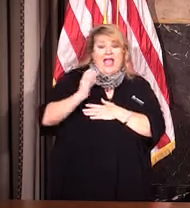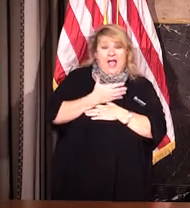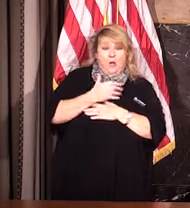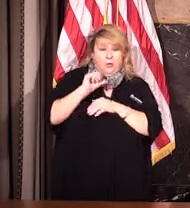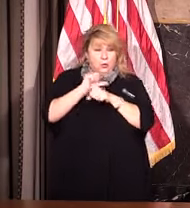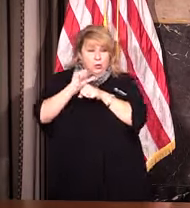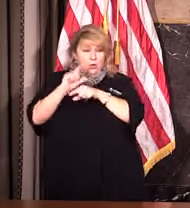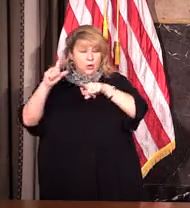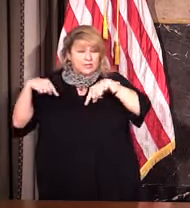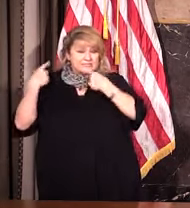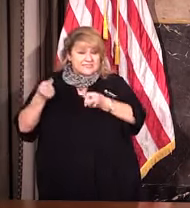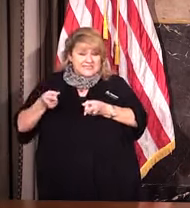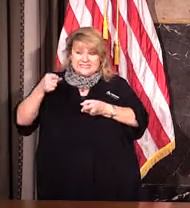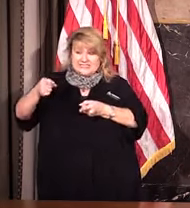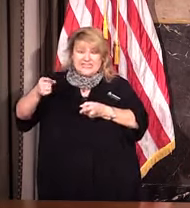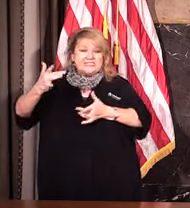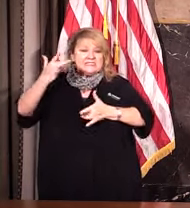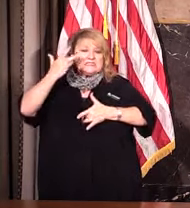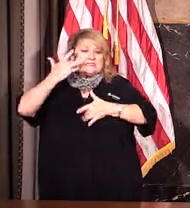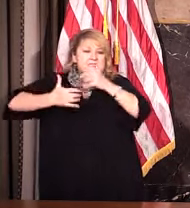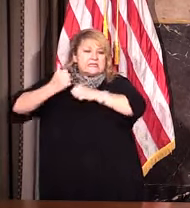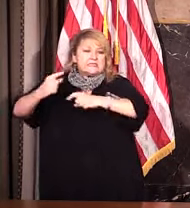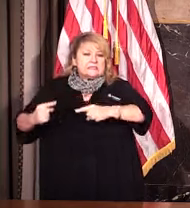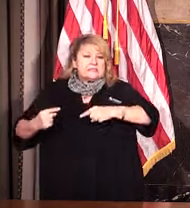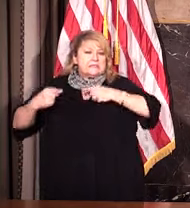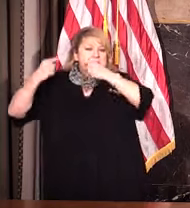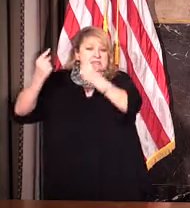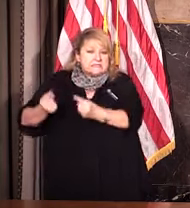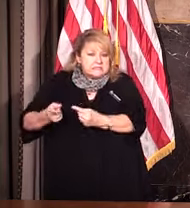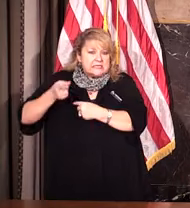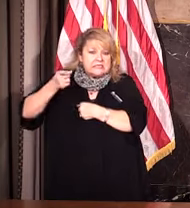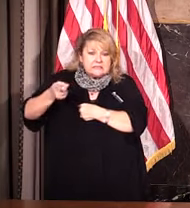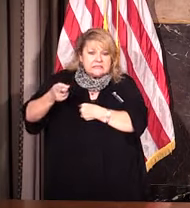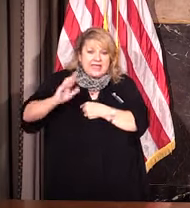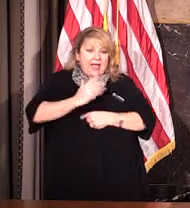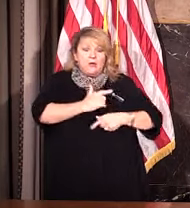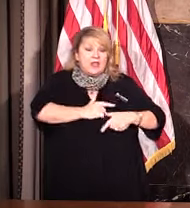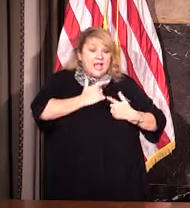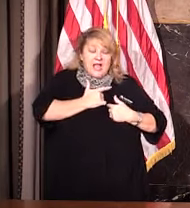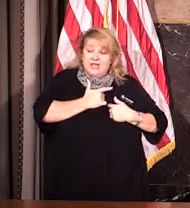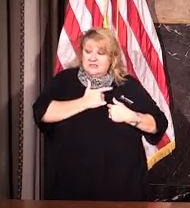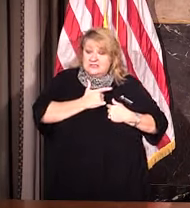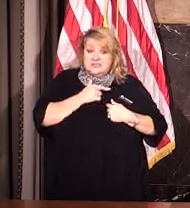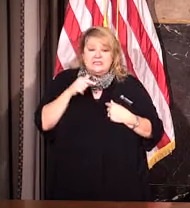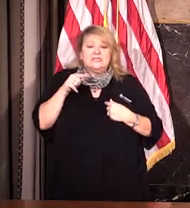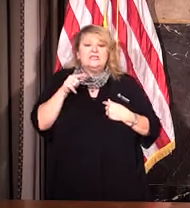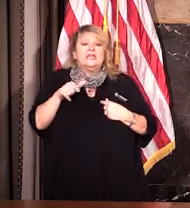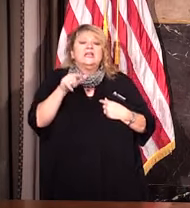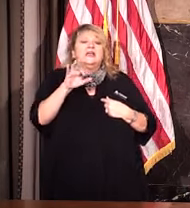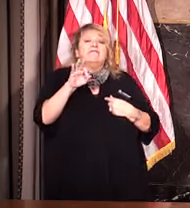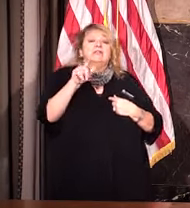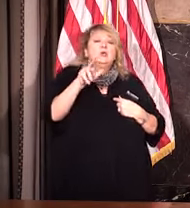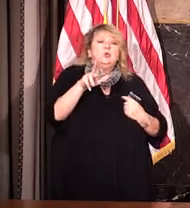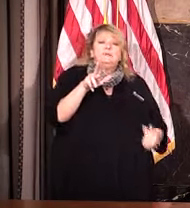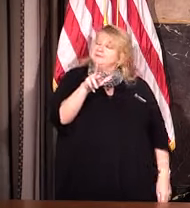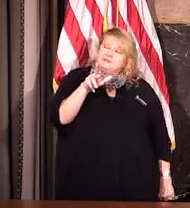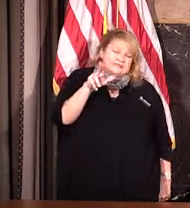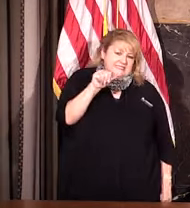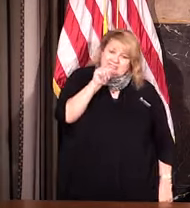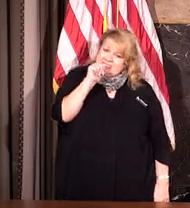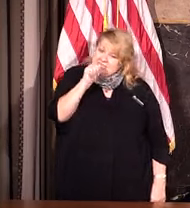to take care of them. And on the flu, this is not the flu. The evidence-based literature tells us that this is